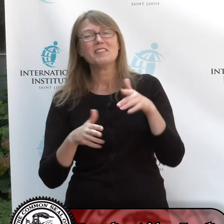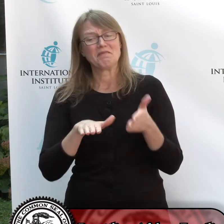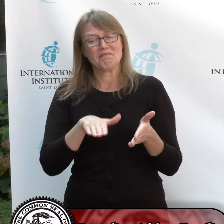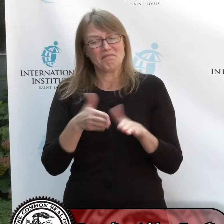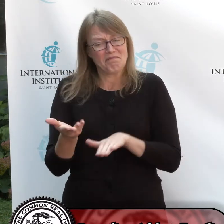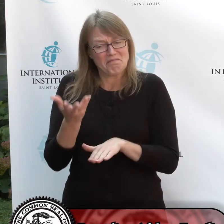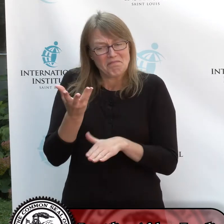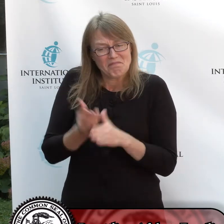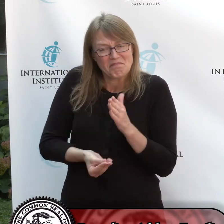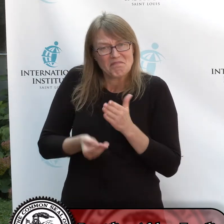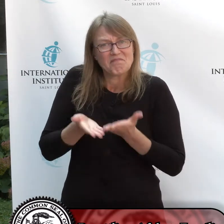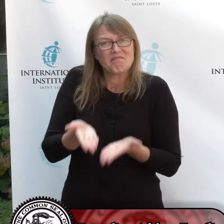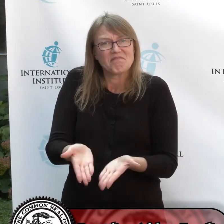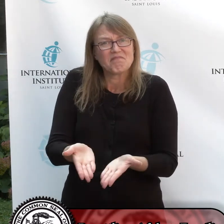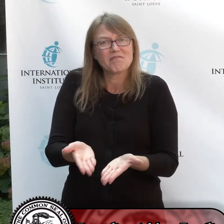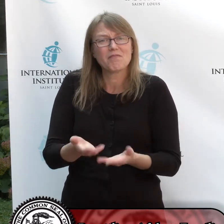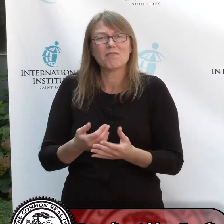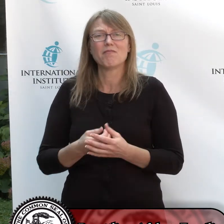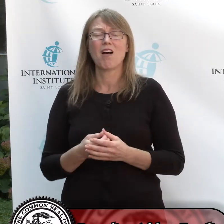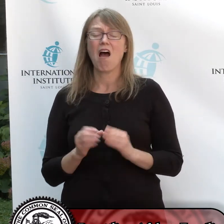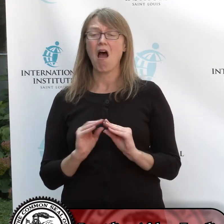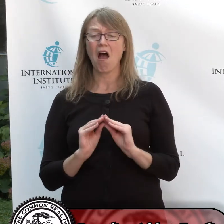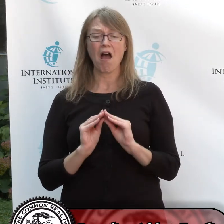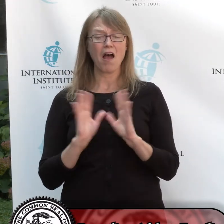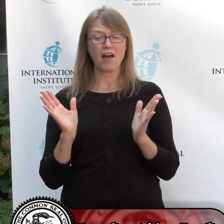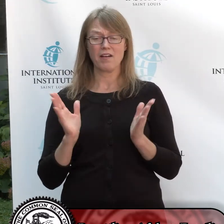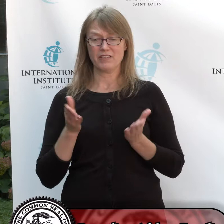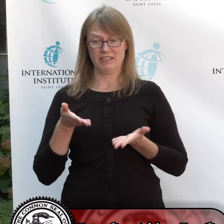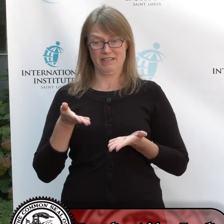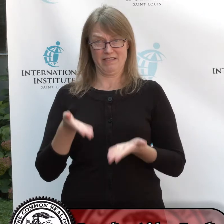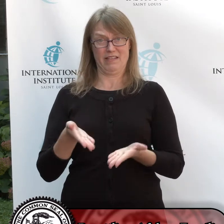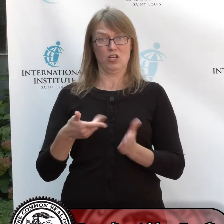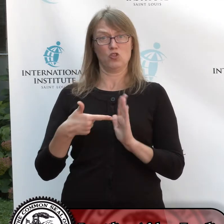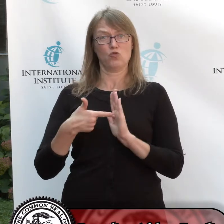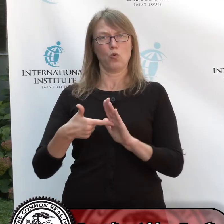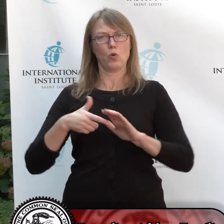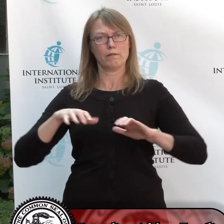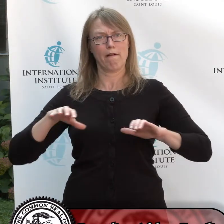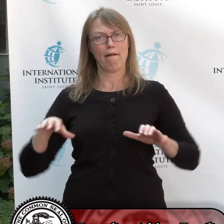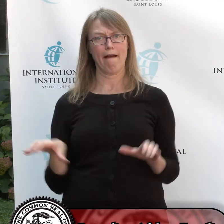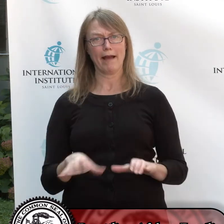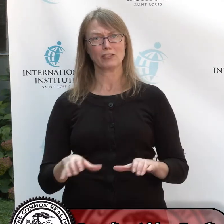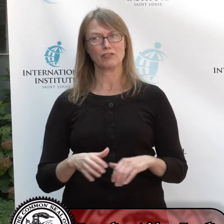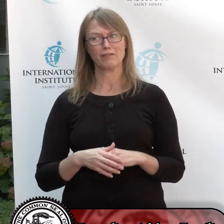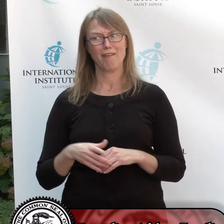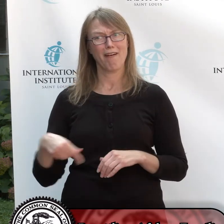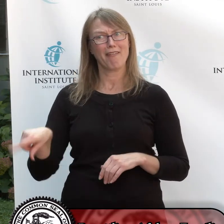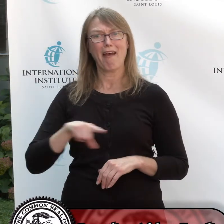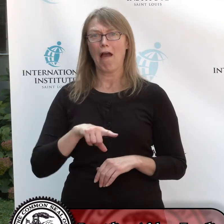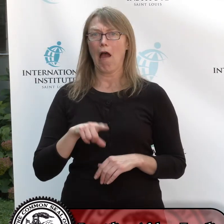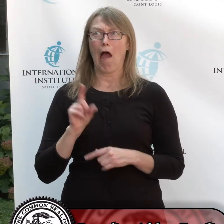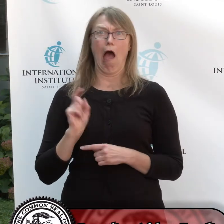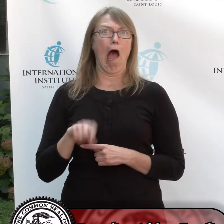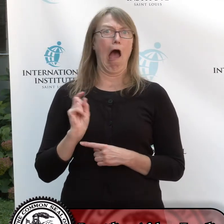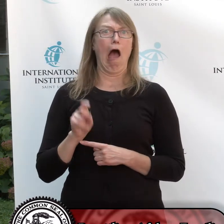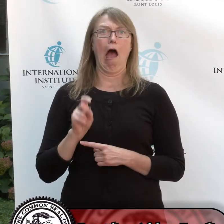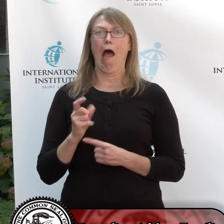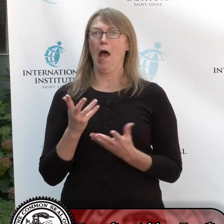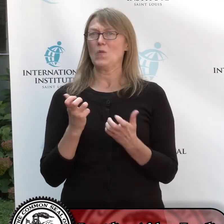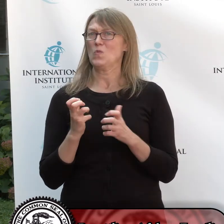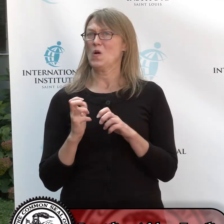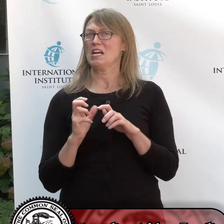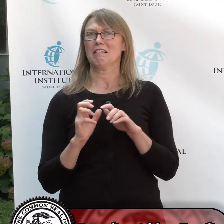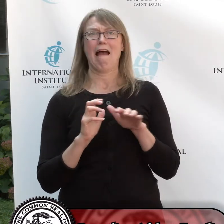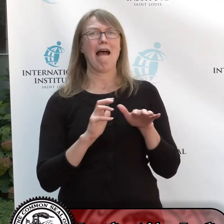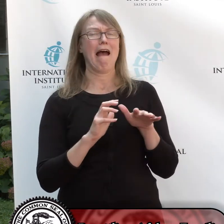an action that the people were that much disparate that instead of living under that